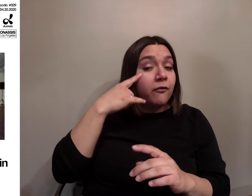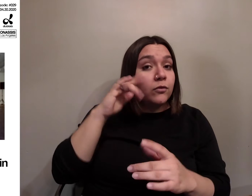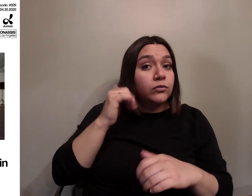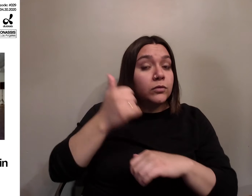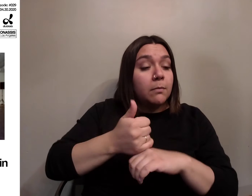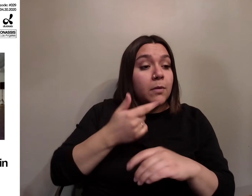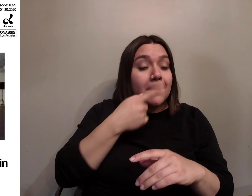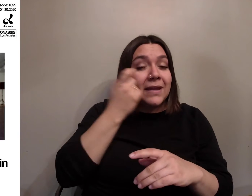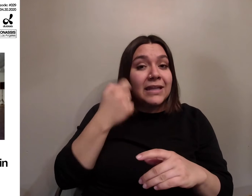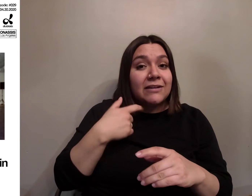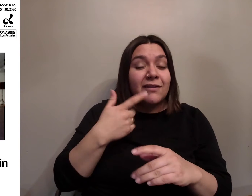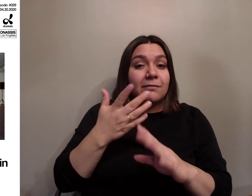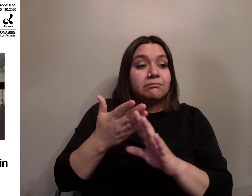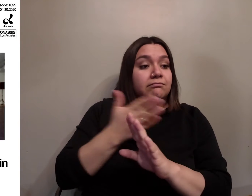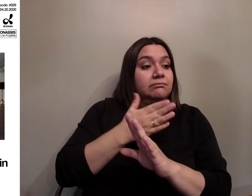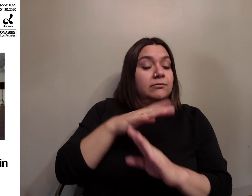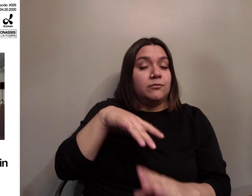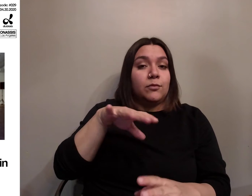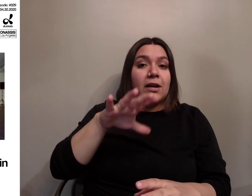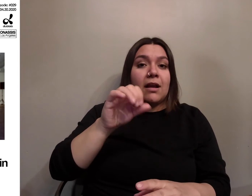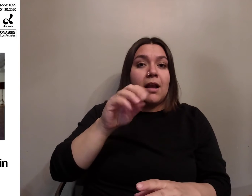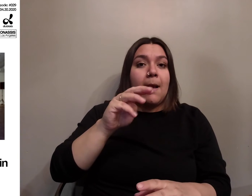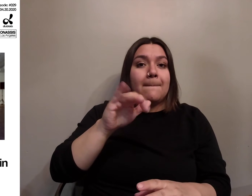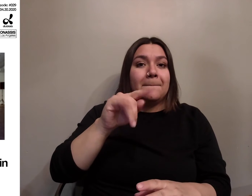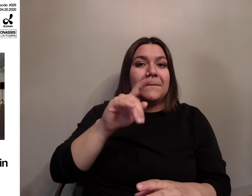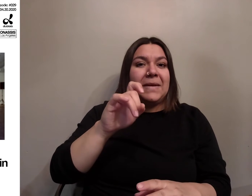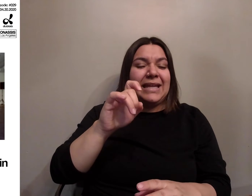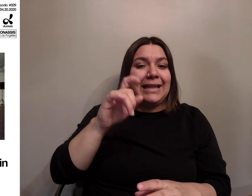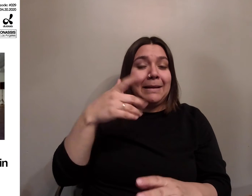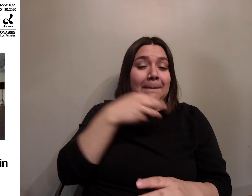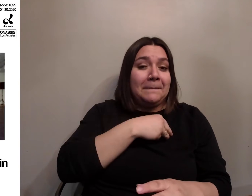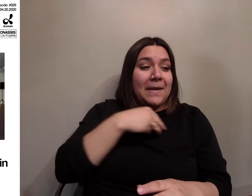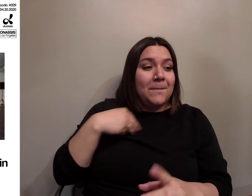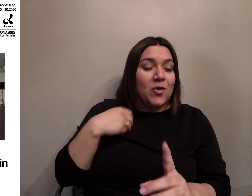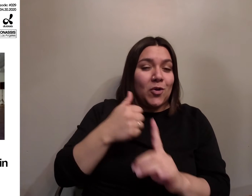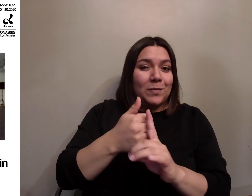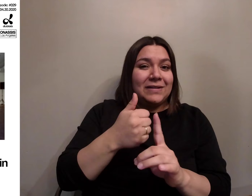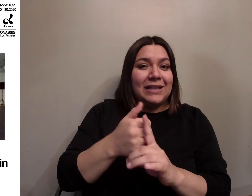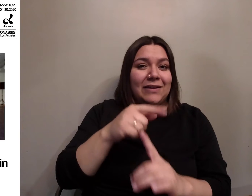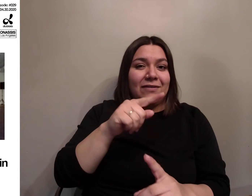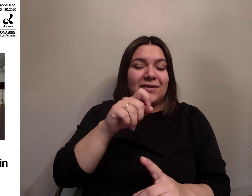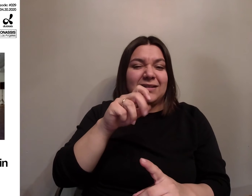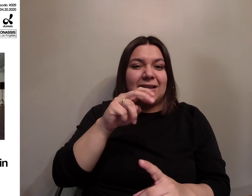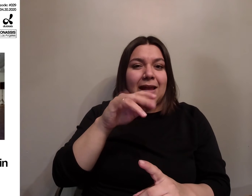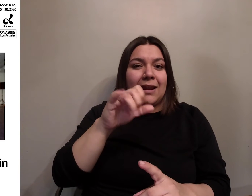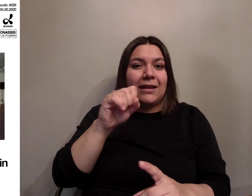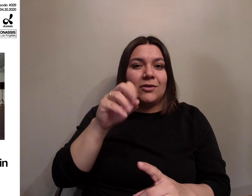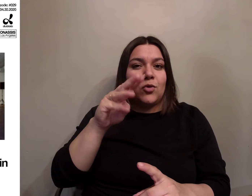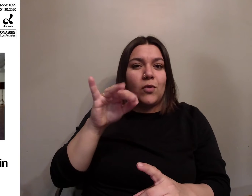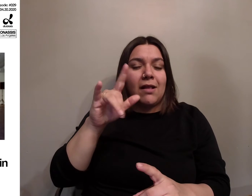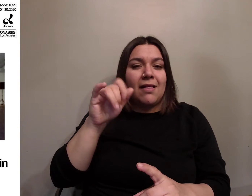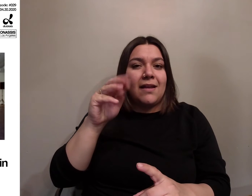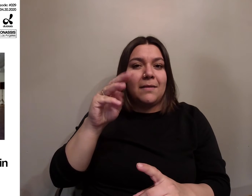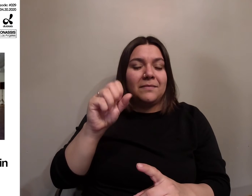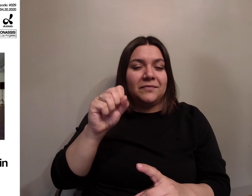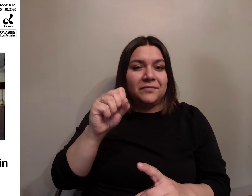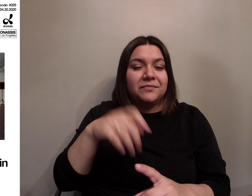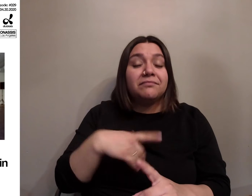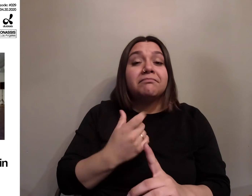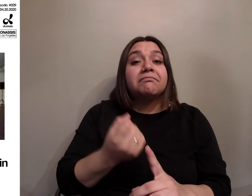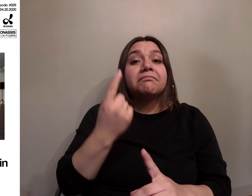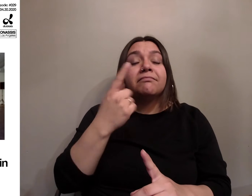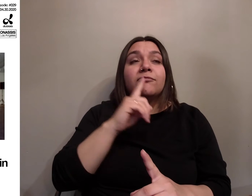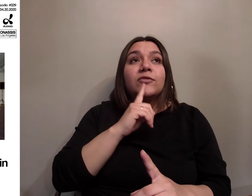artifacts, videos, photographs that are uploaded by members of the community when they come to the space. And